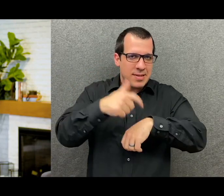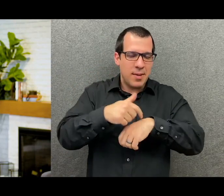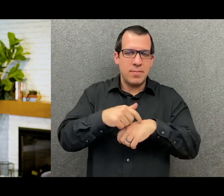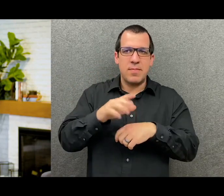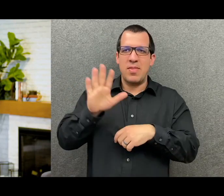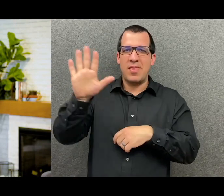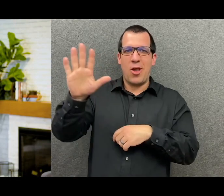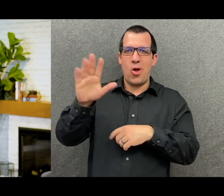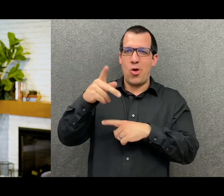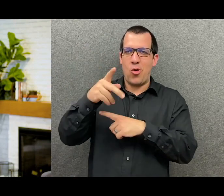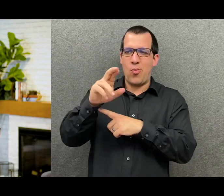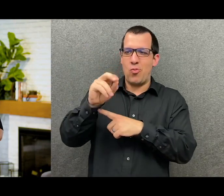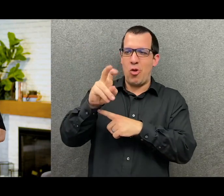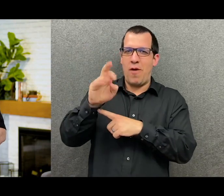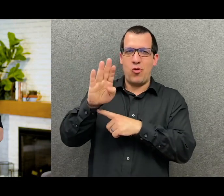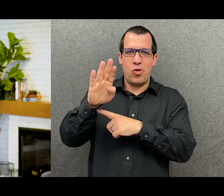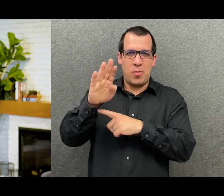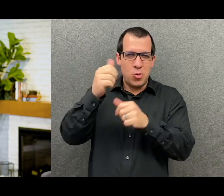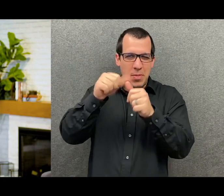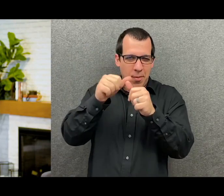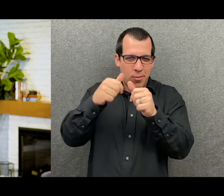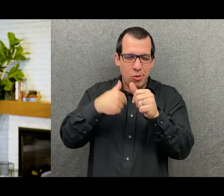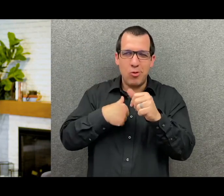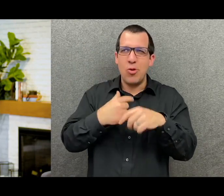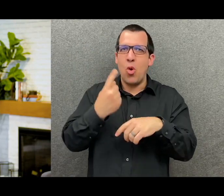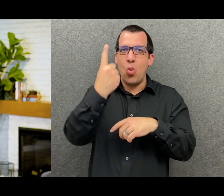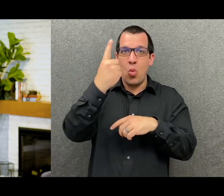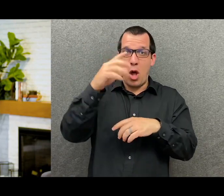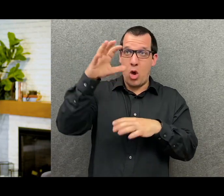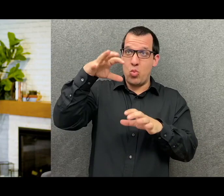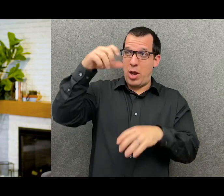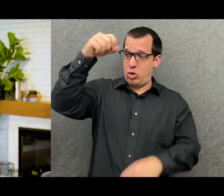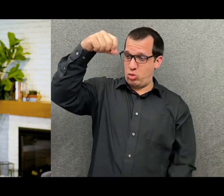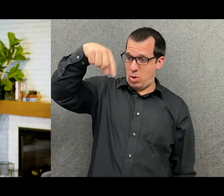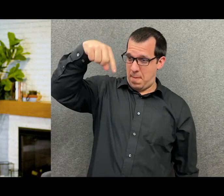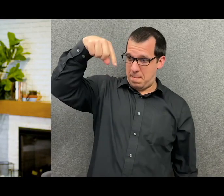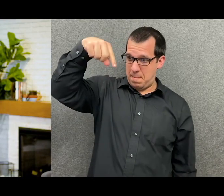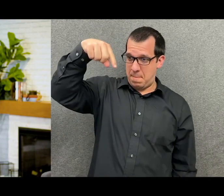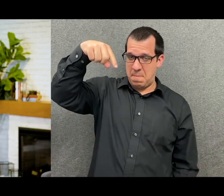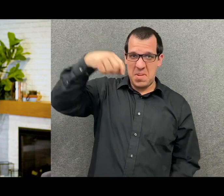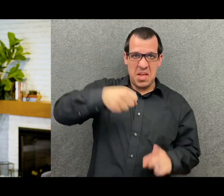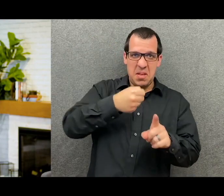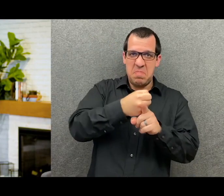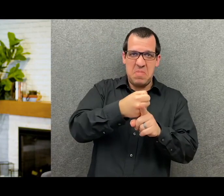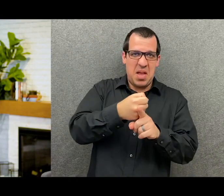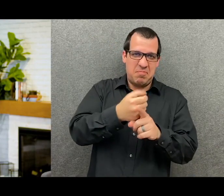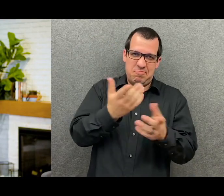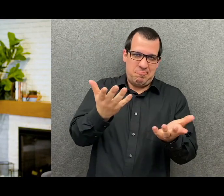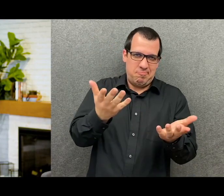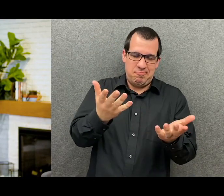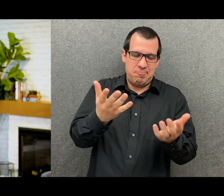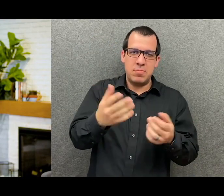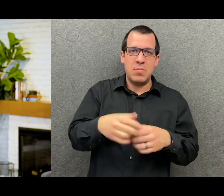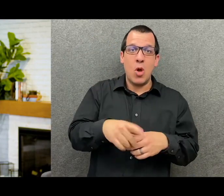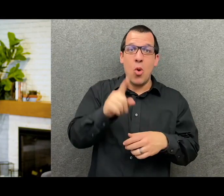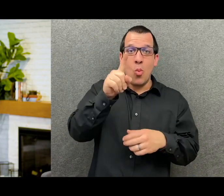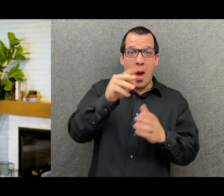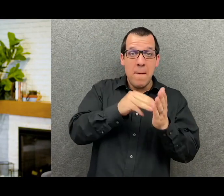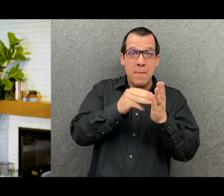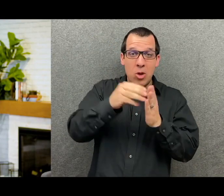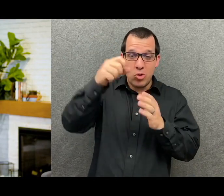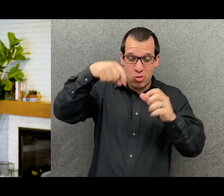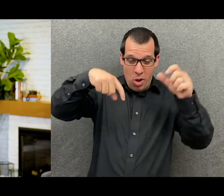one of the great African proverbs that I've remembered is that one drop of rain can't make any difference,